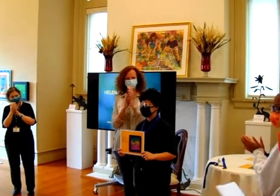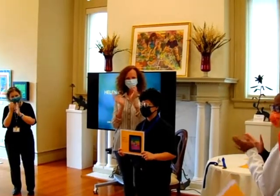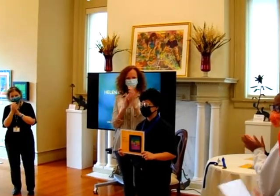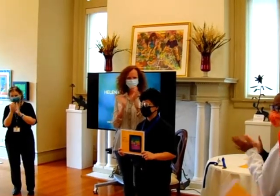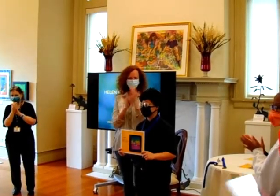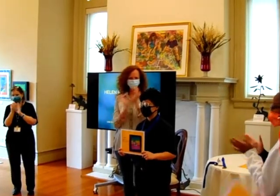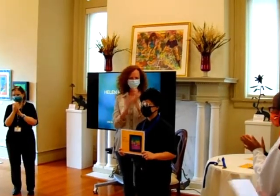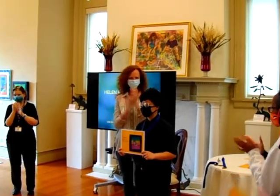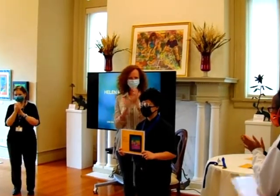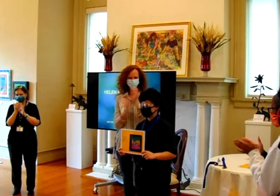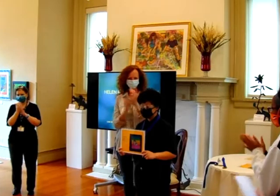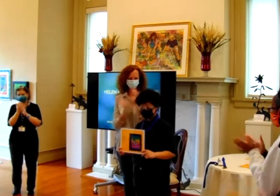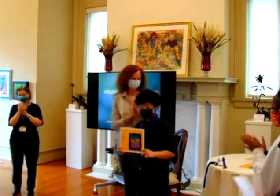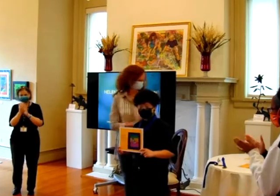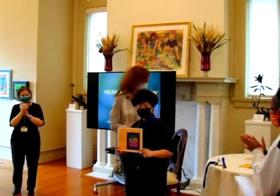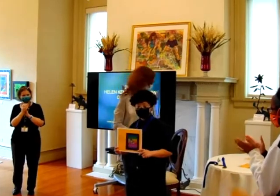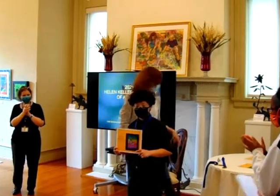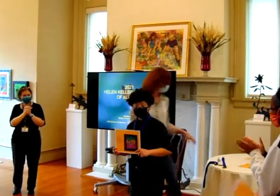congratulations.